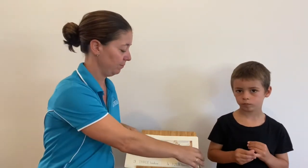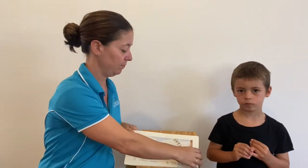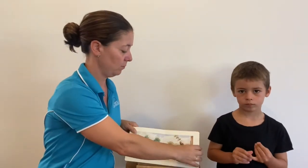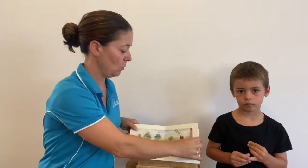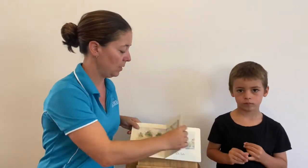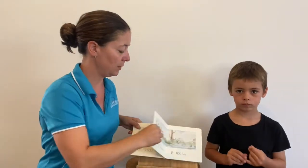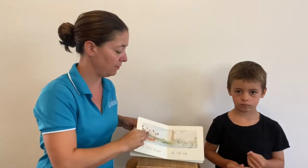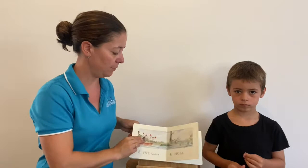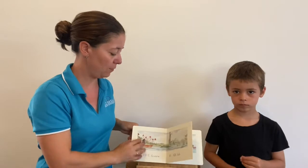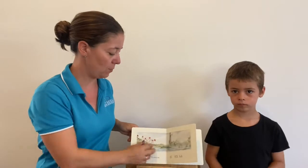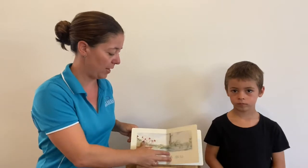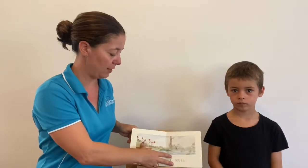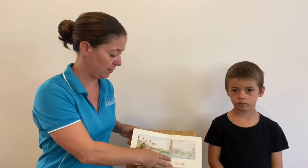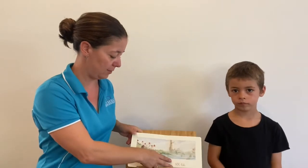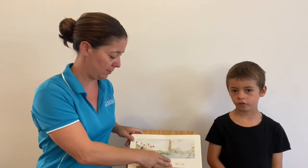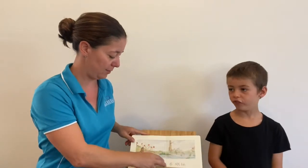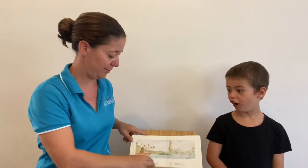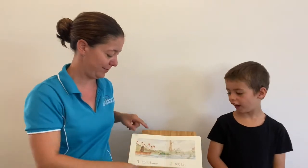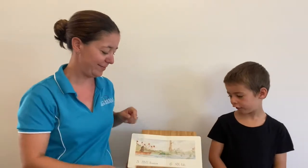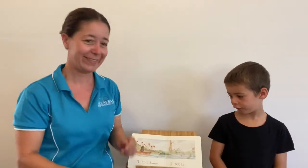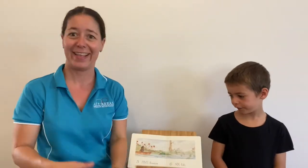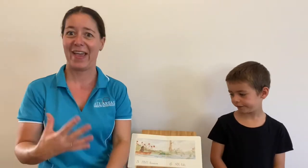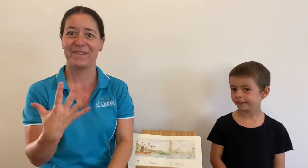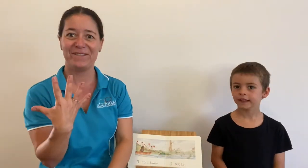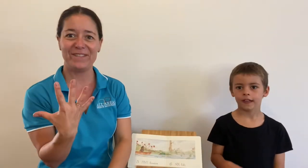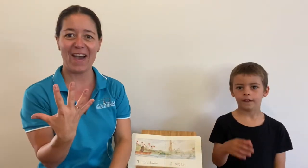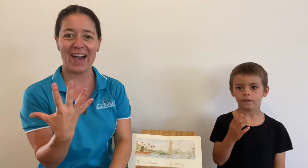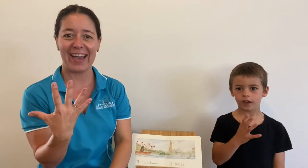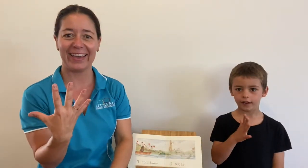What comes after 4, Baylen? 5. 5,